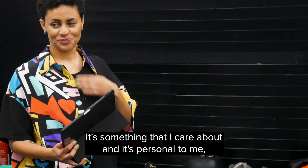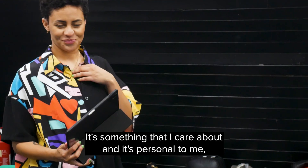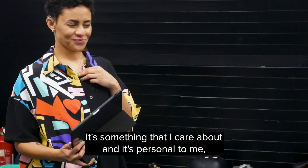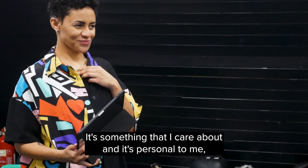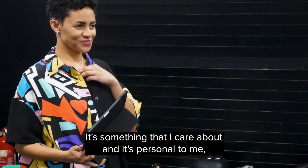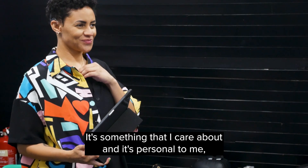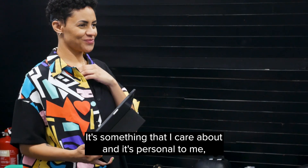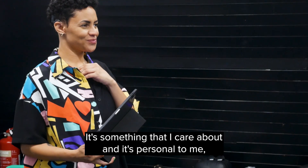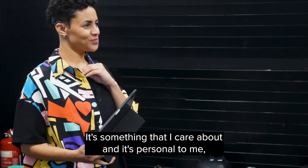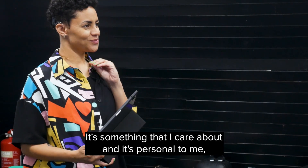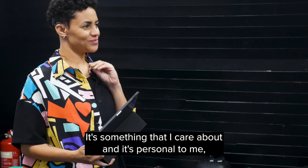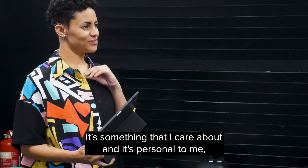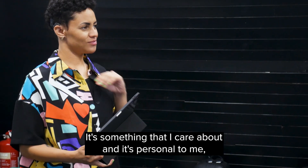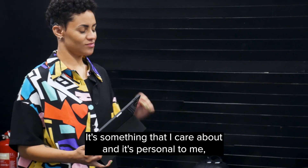care about and it's personal to me.